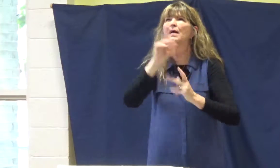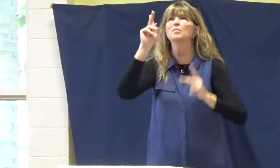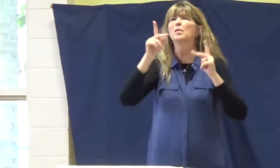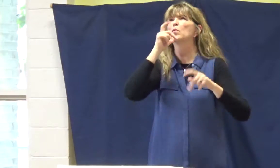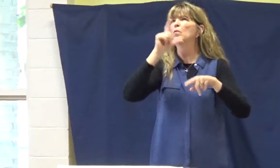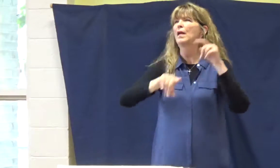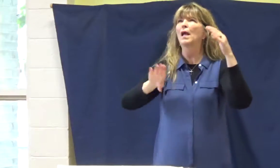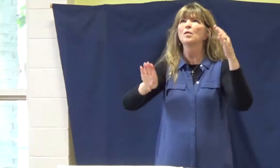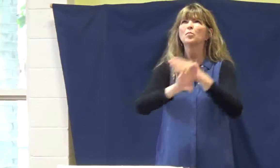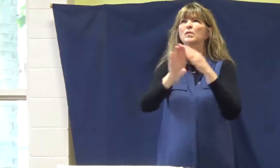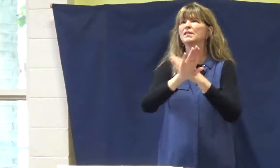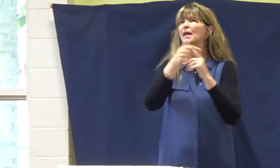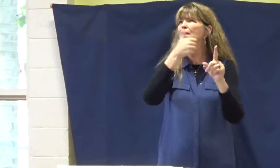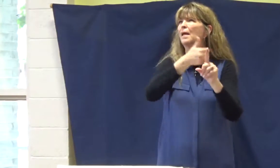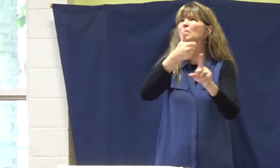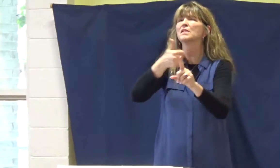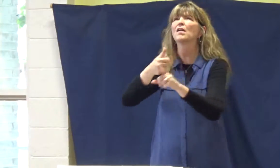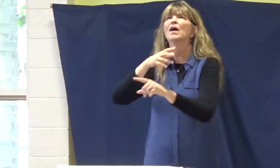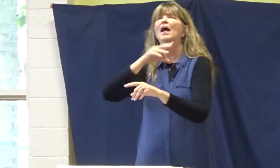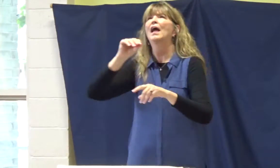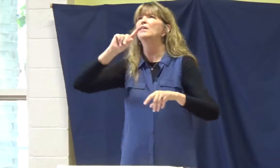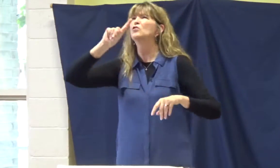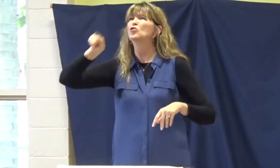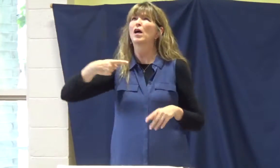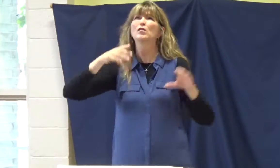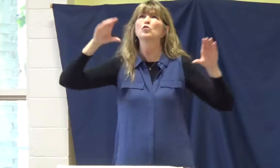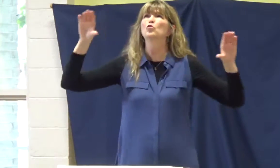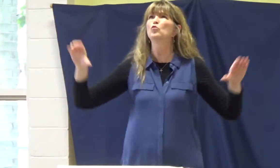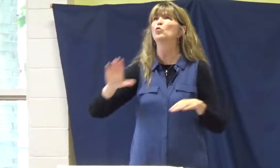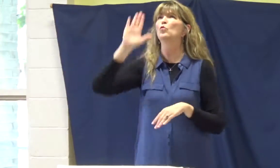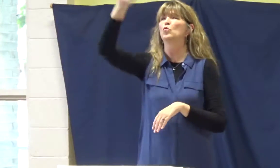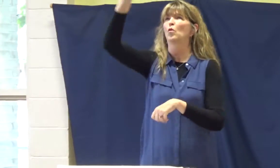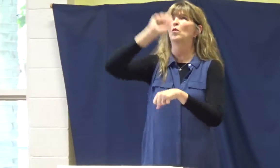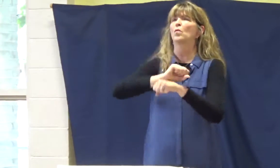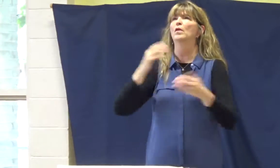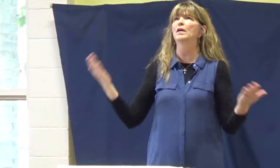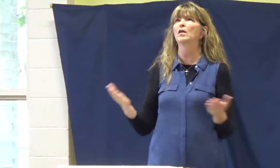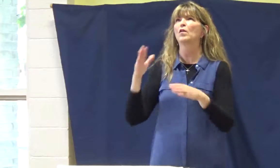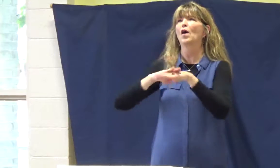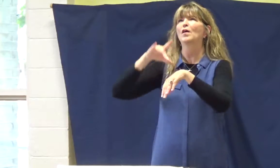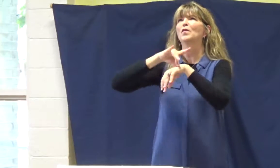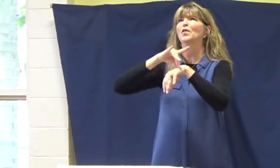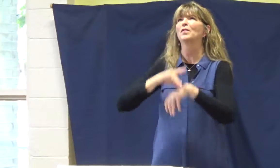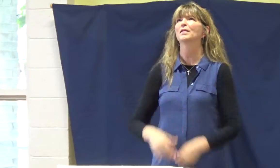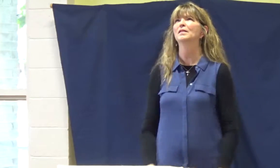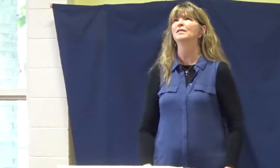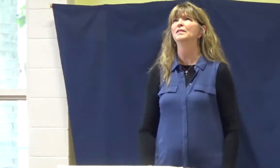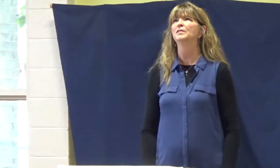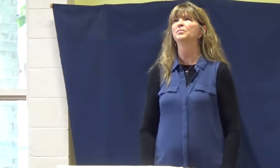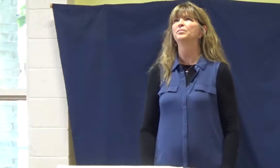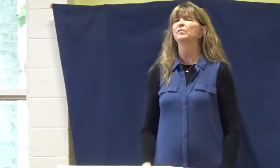word, to love and to protect people who can't protect themselves, and to just do your work here on earth.